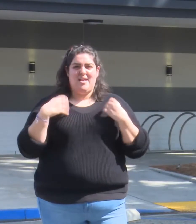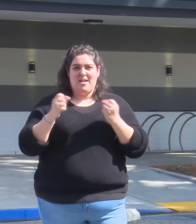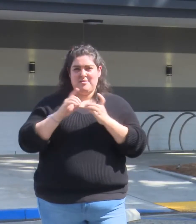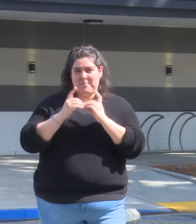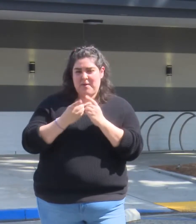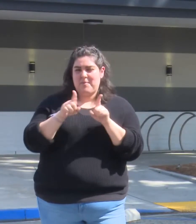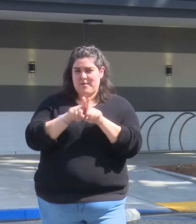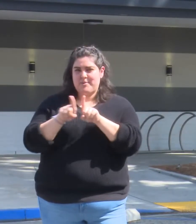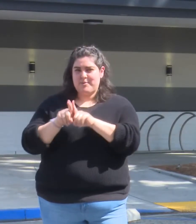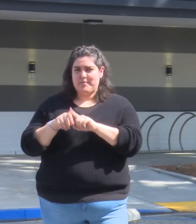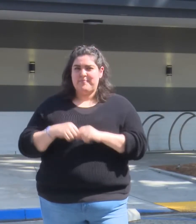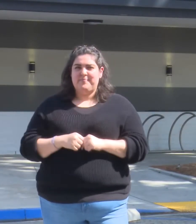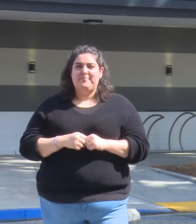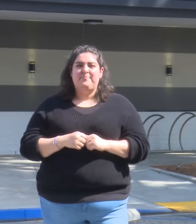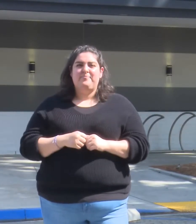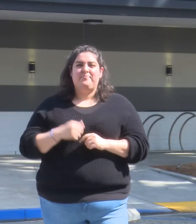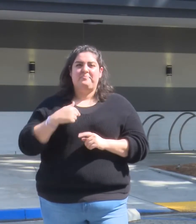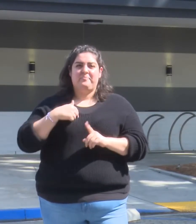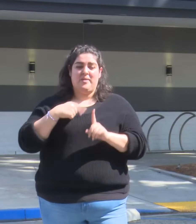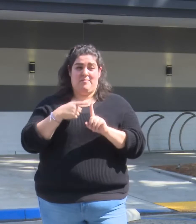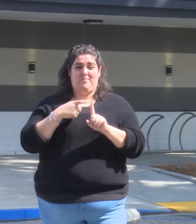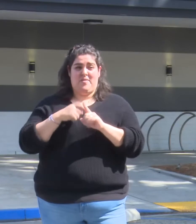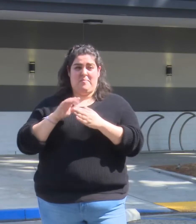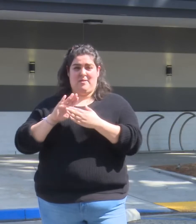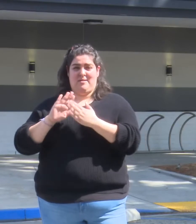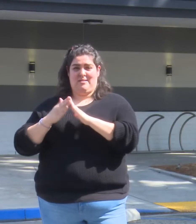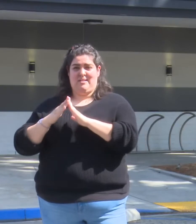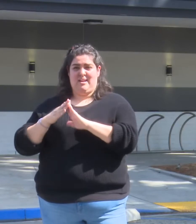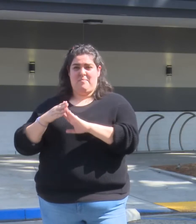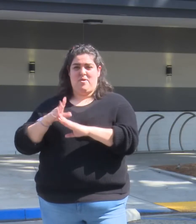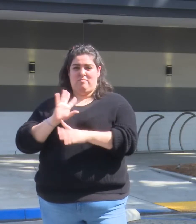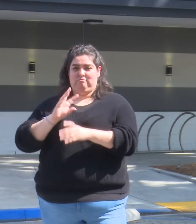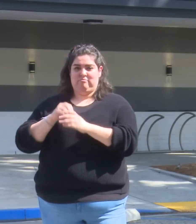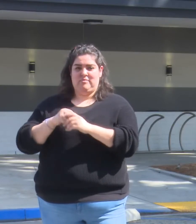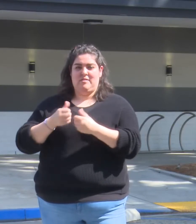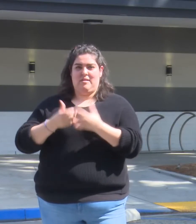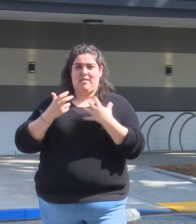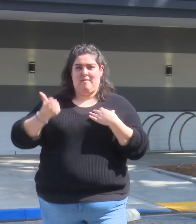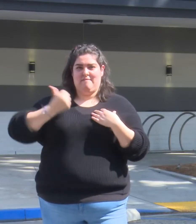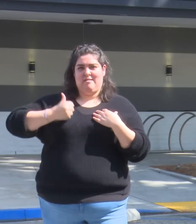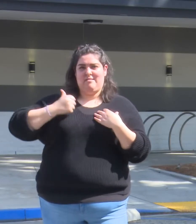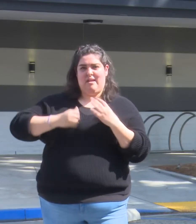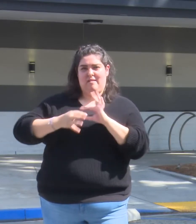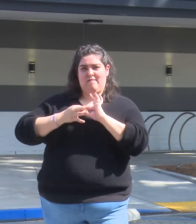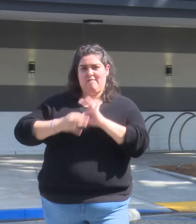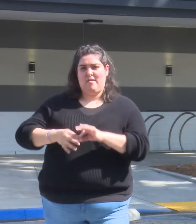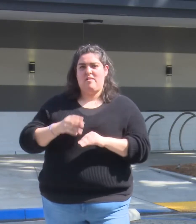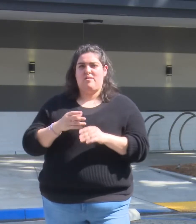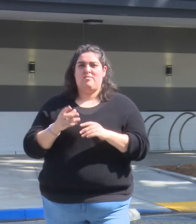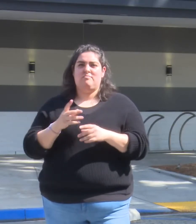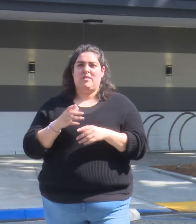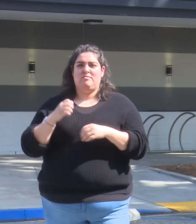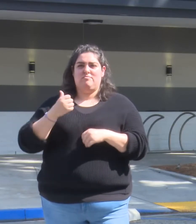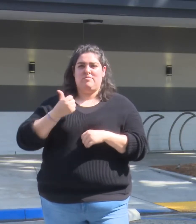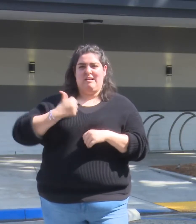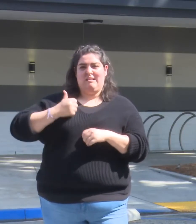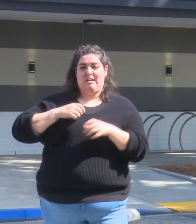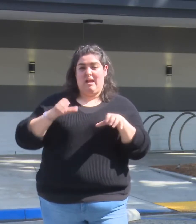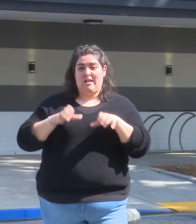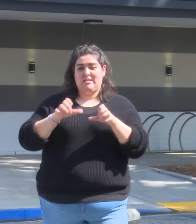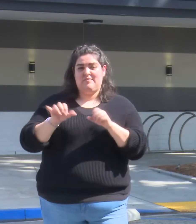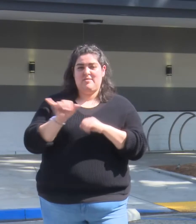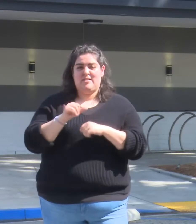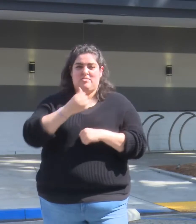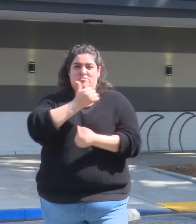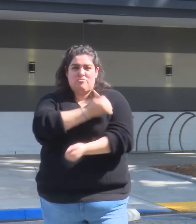now. I come from a neighborhood where it's easy to get into gang affiliation and gang activities like drugs or violence. I had lost friends and family